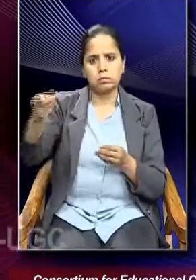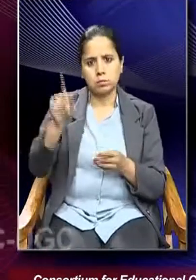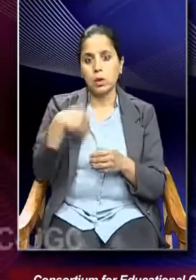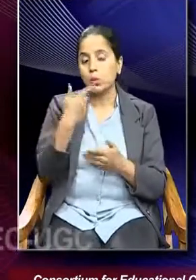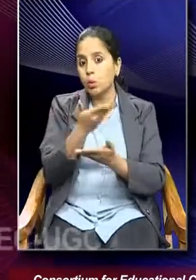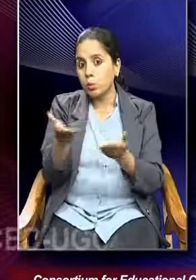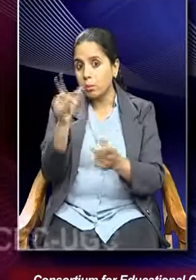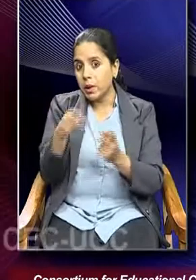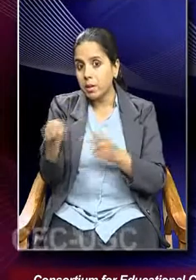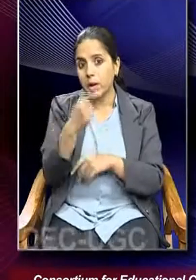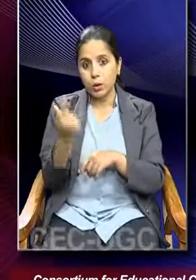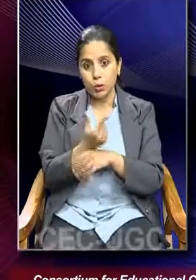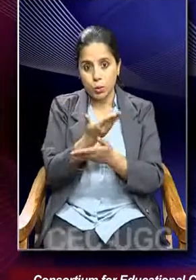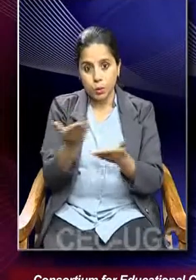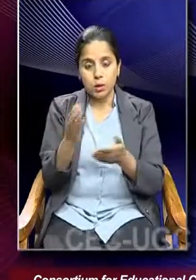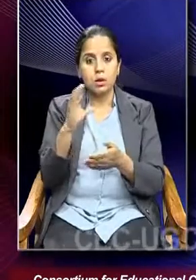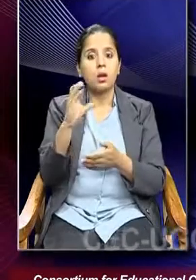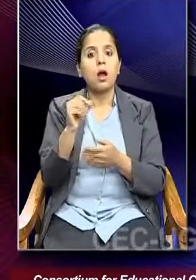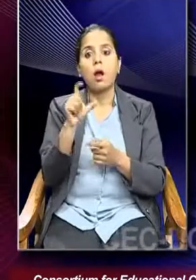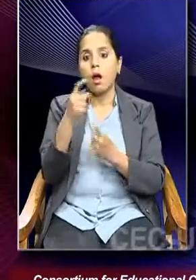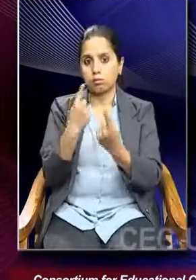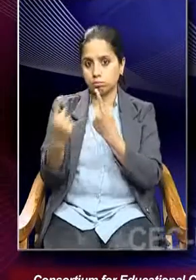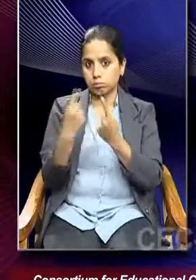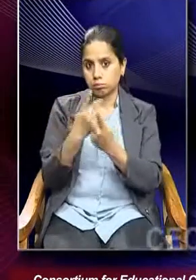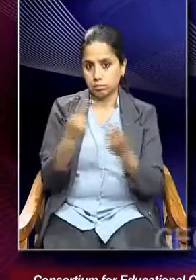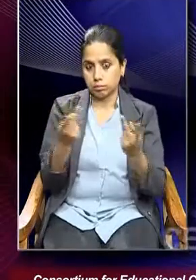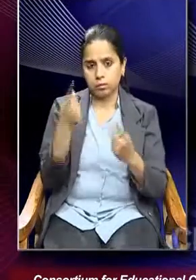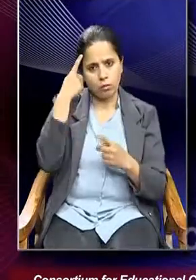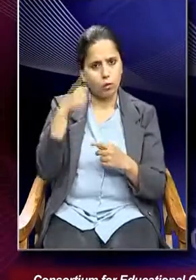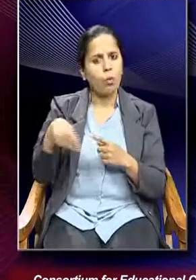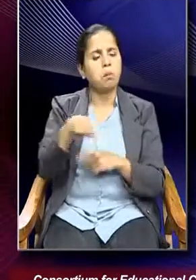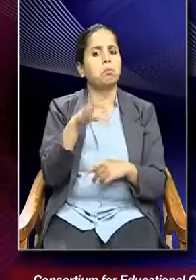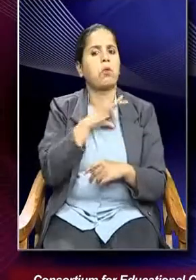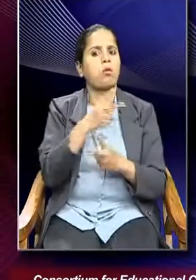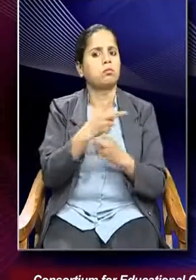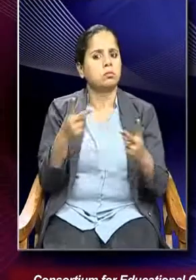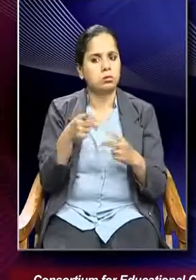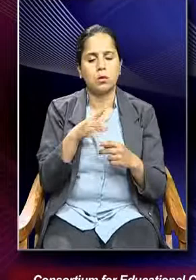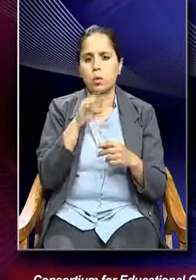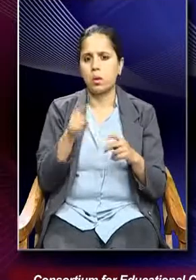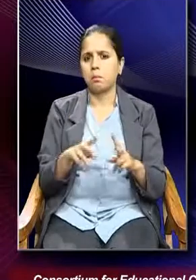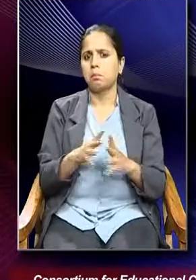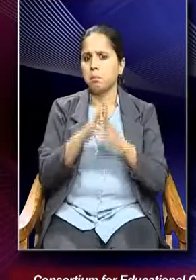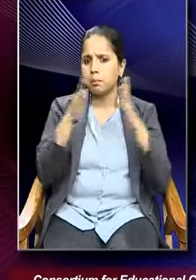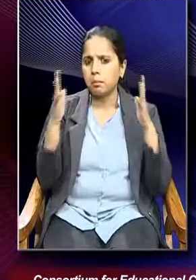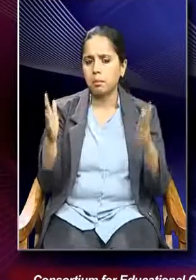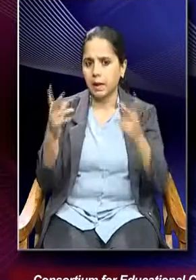consumers and would not generate the windfall profit to the providers. This was a remarkable